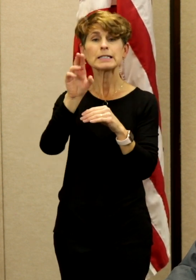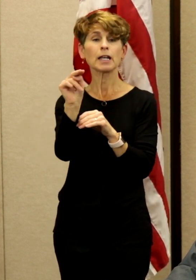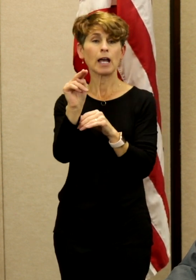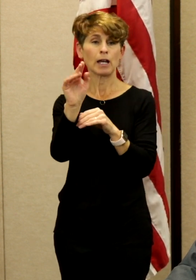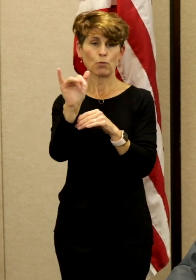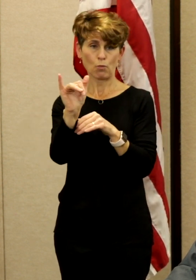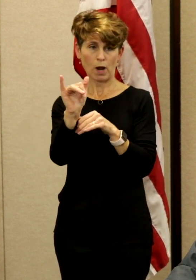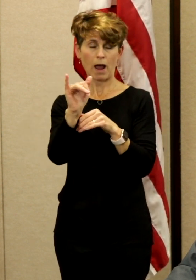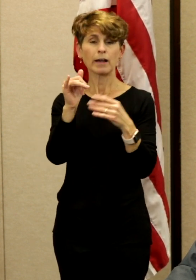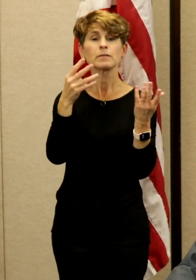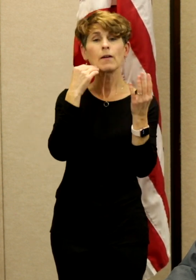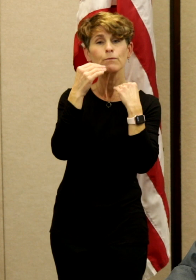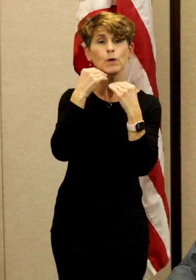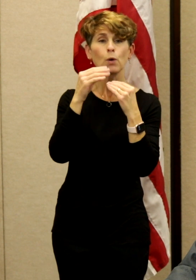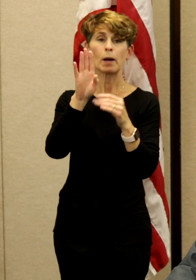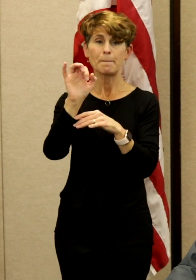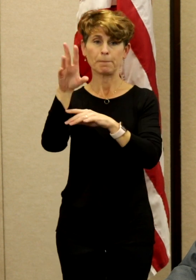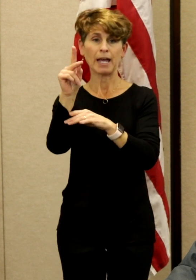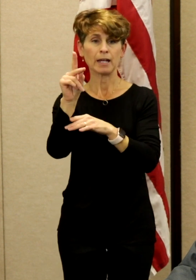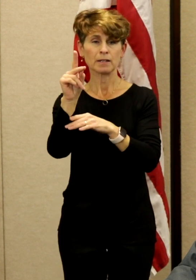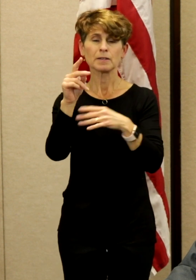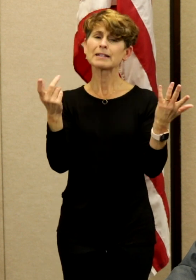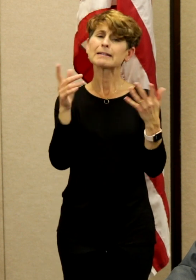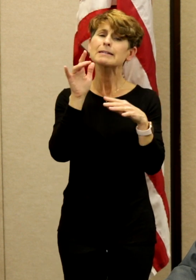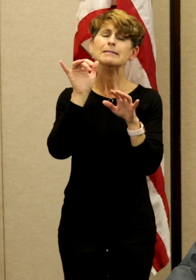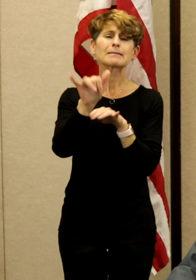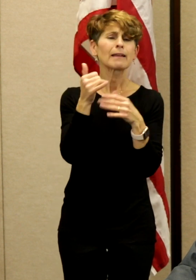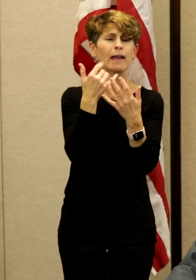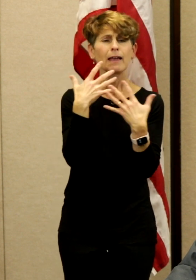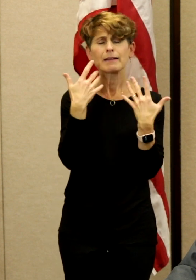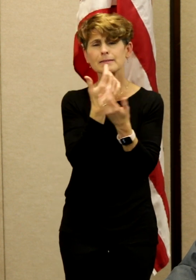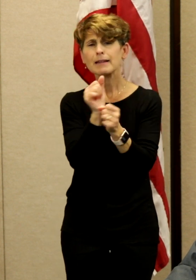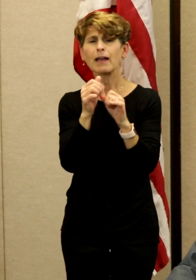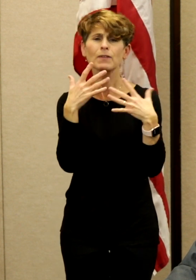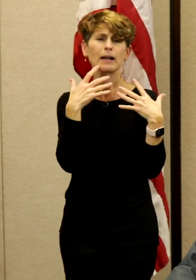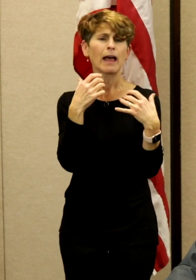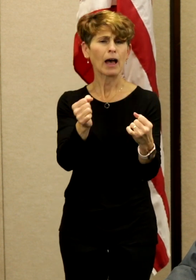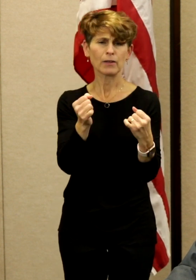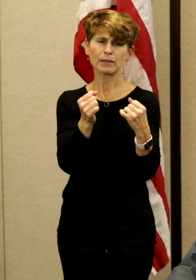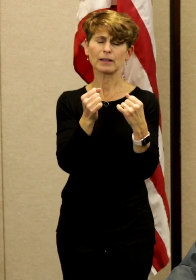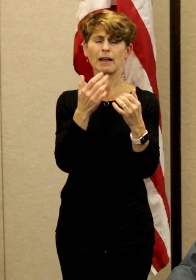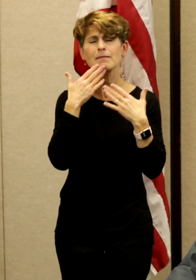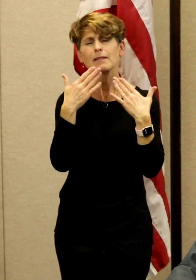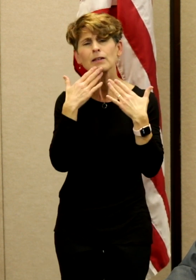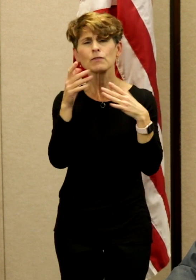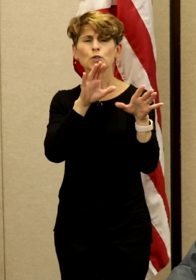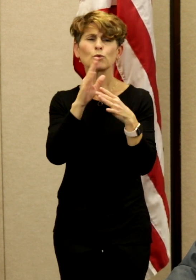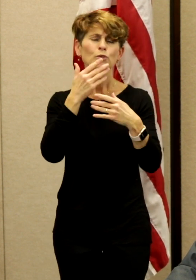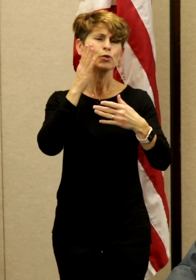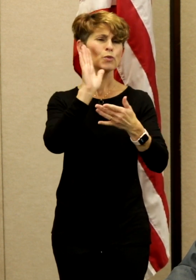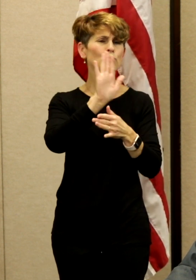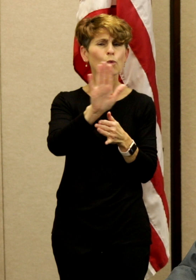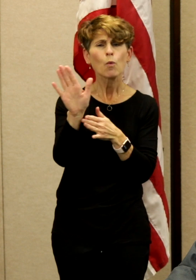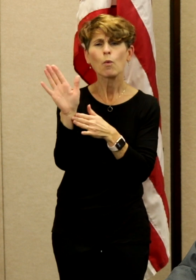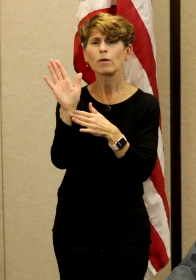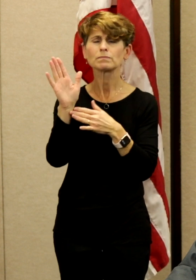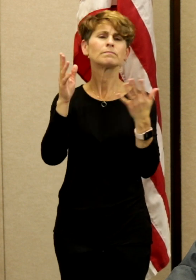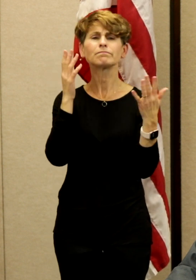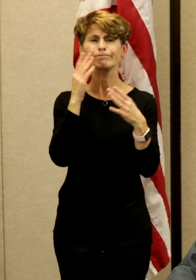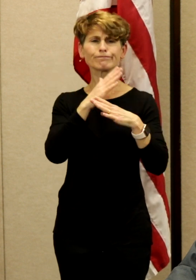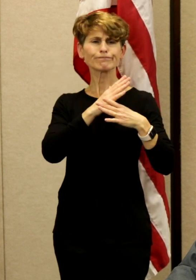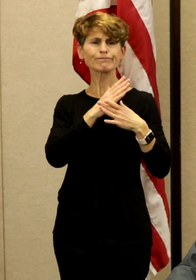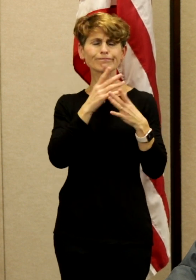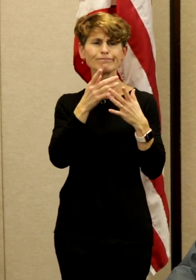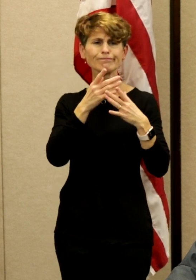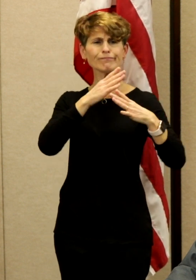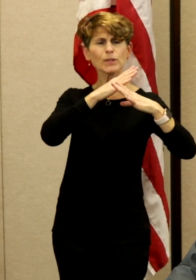healthy, and may the year ahead of us be brighter than the year behind us. Thank you for doing your part to help prevent the spread of COVID-19. If